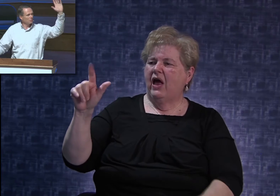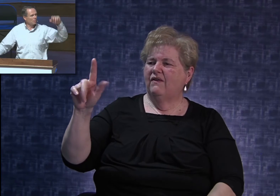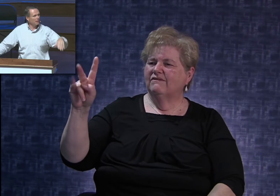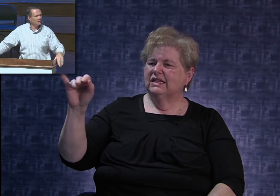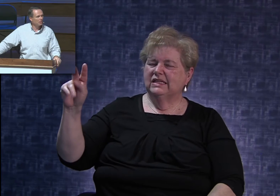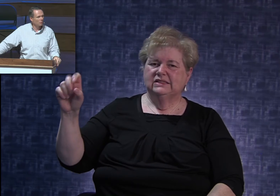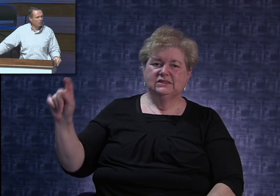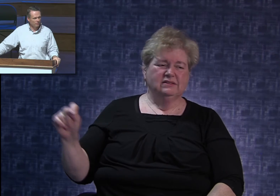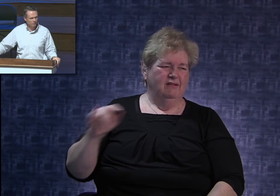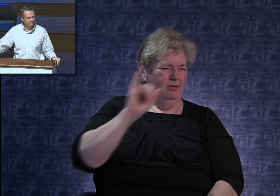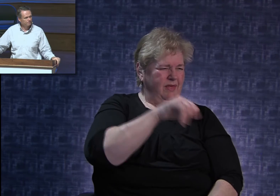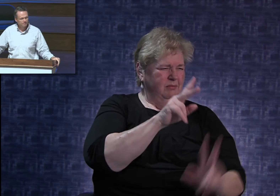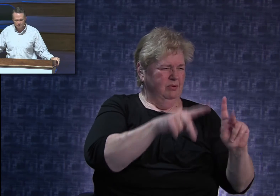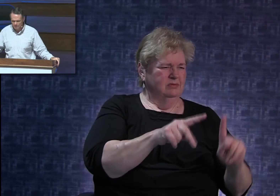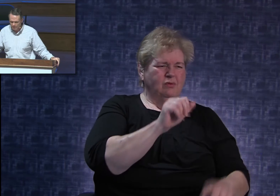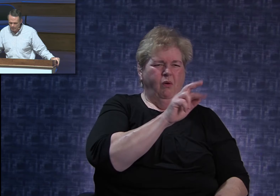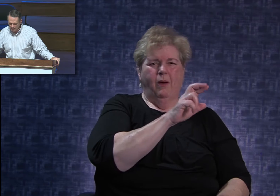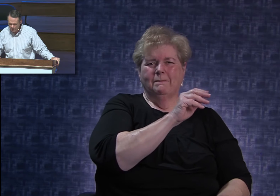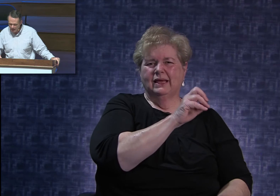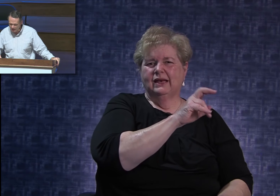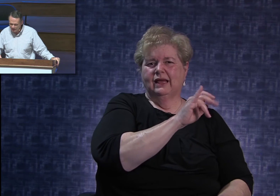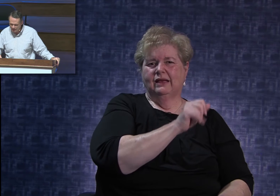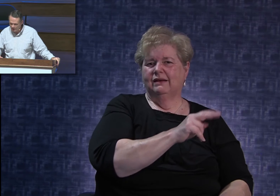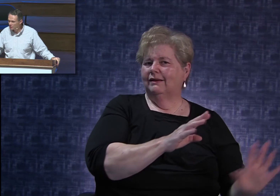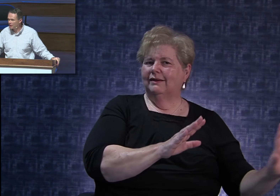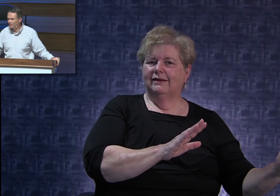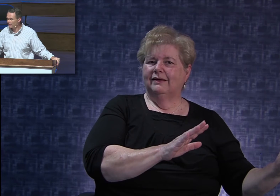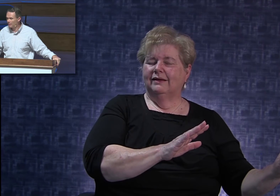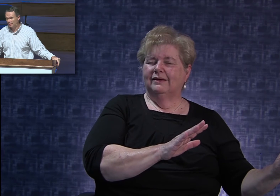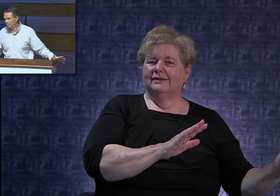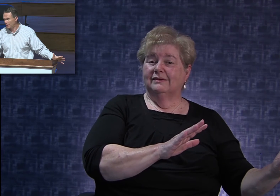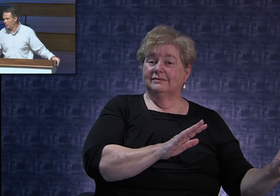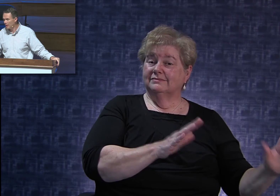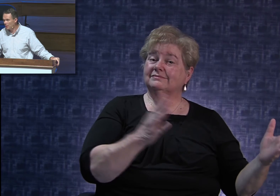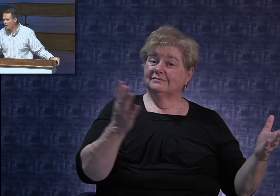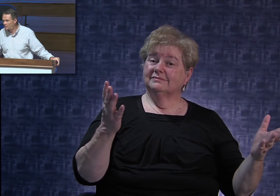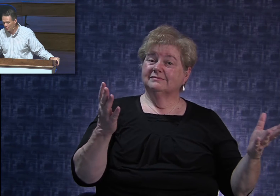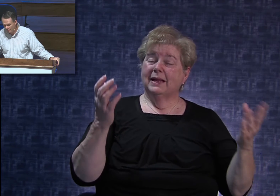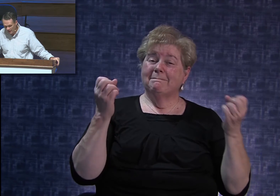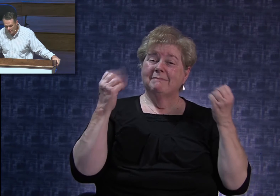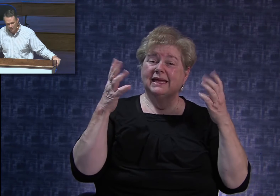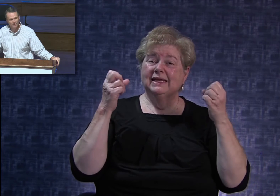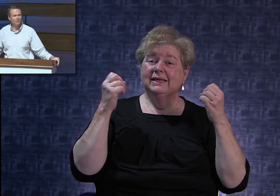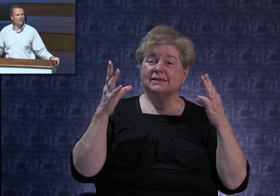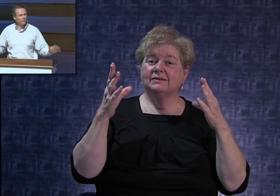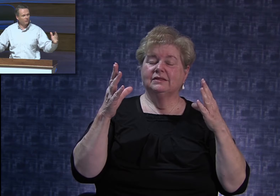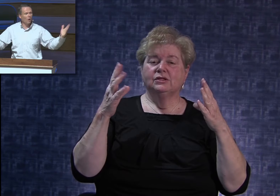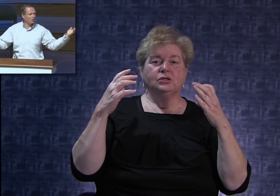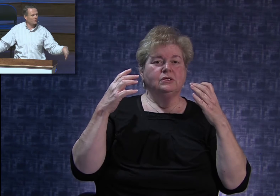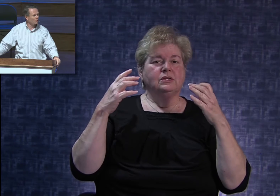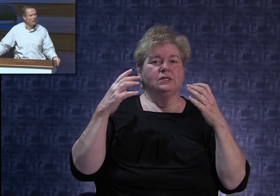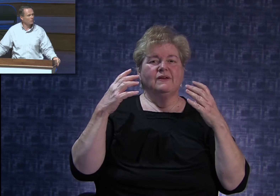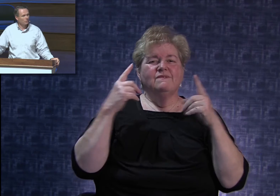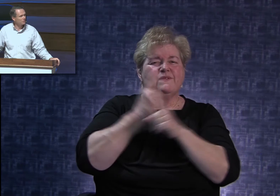They're too Arminian or whatever. And the reality is that there have been, by the way, heroes of the faith that would